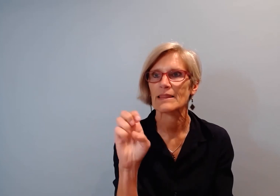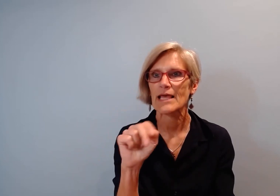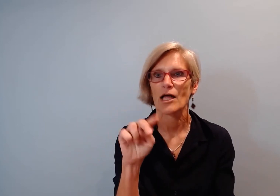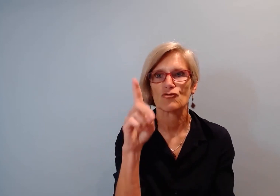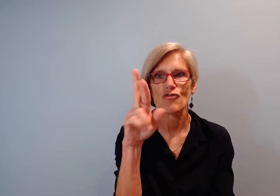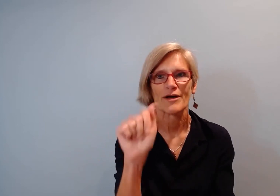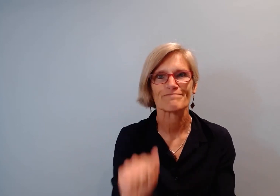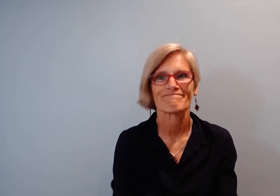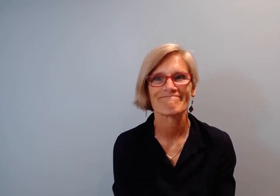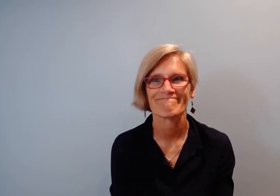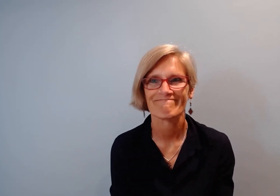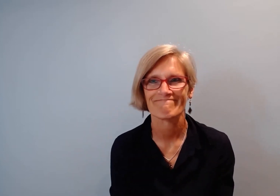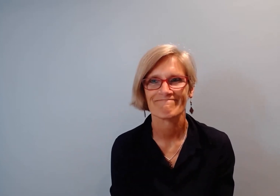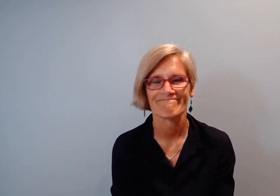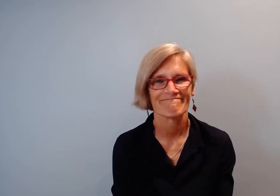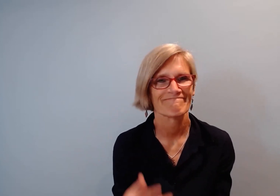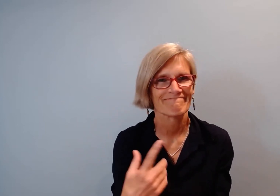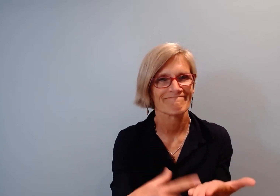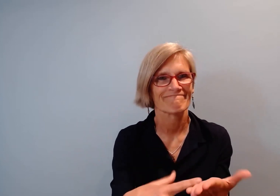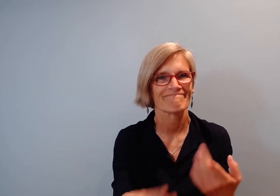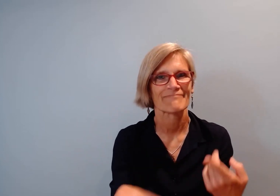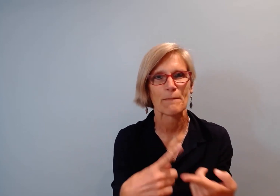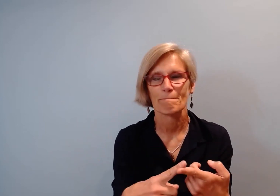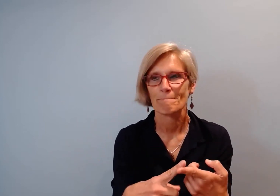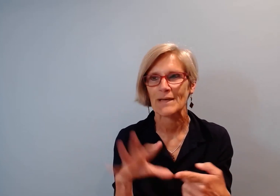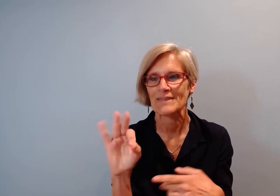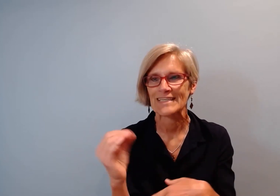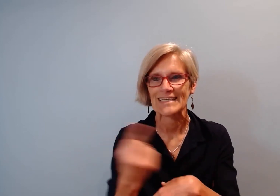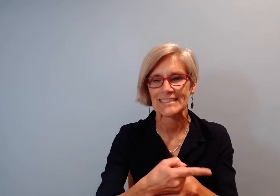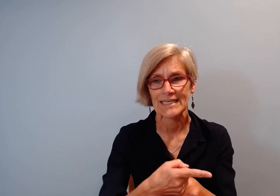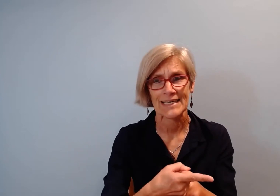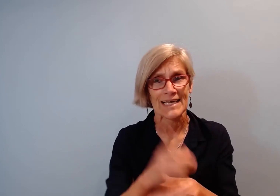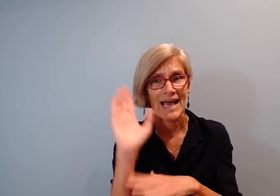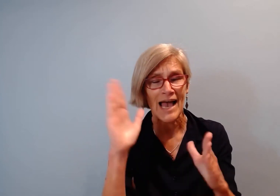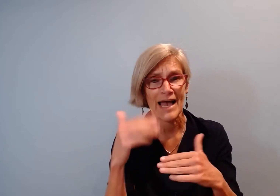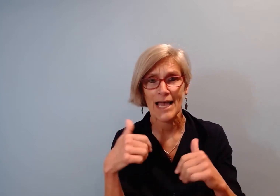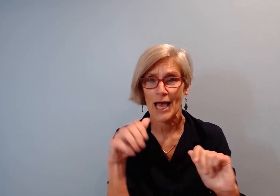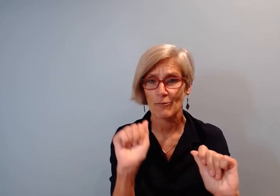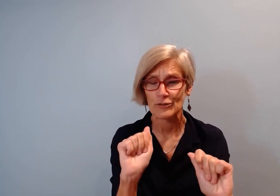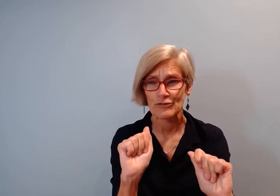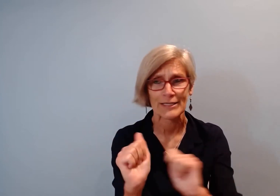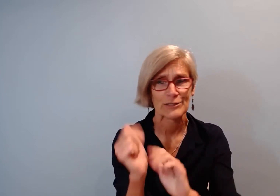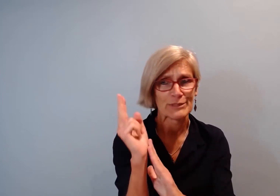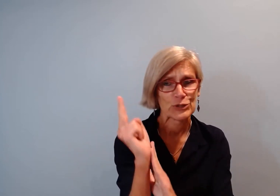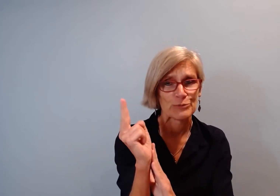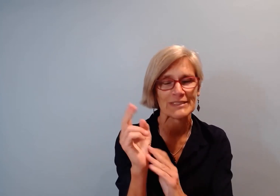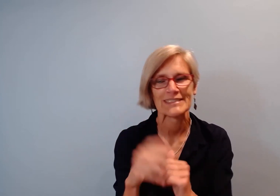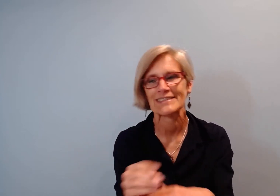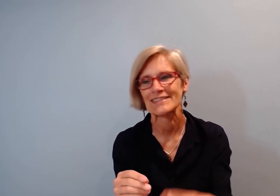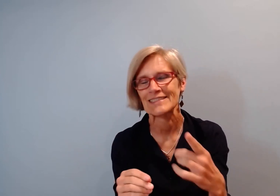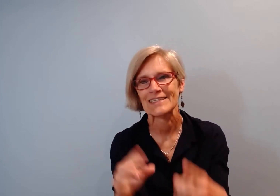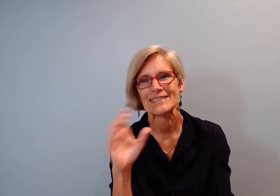about 988 call center training for crisis services. Hi, everybody. I'll try my best to stay in my 2 minutes. Leandra, CEO